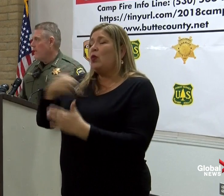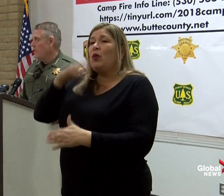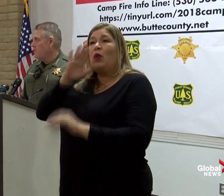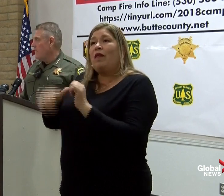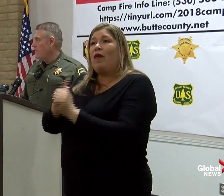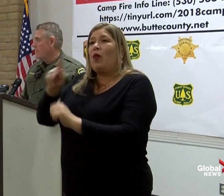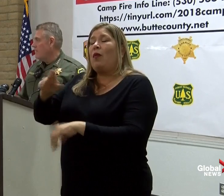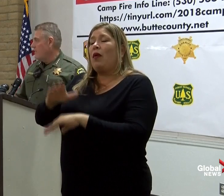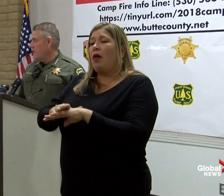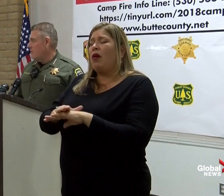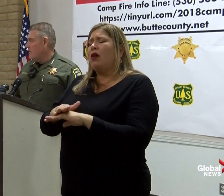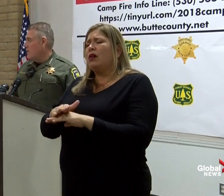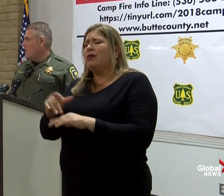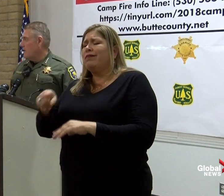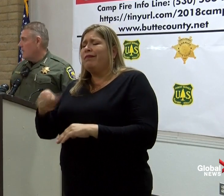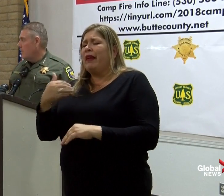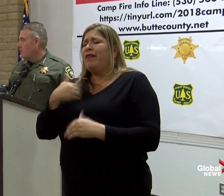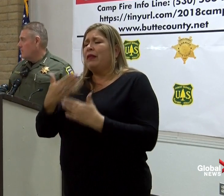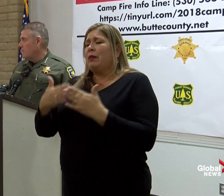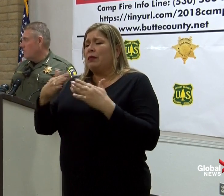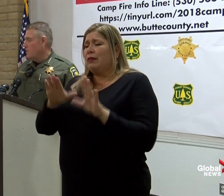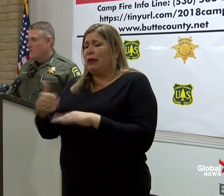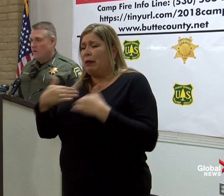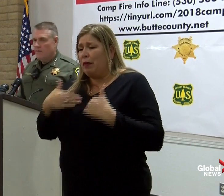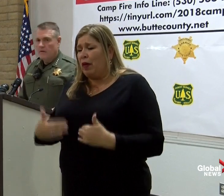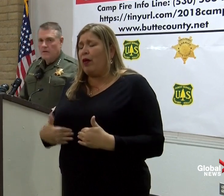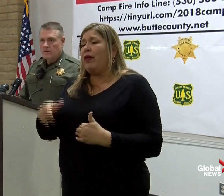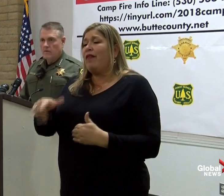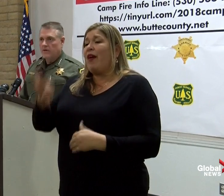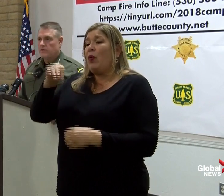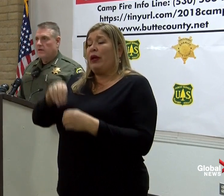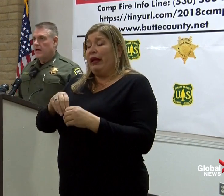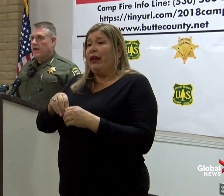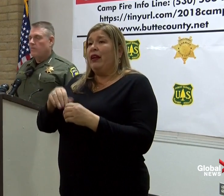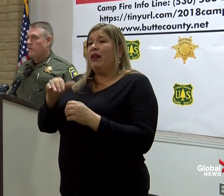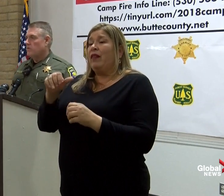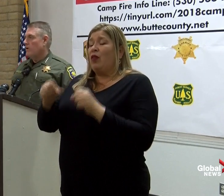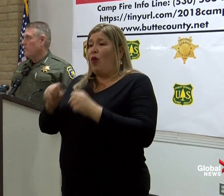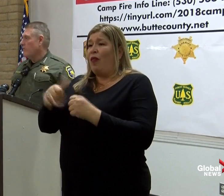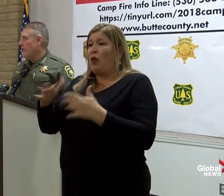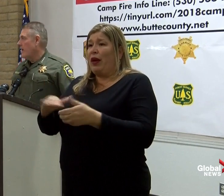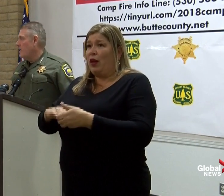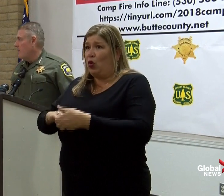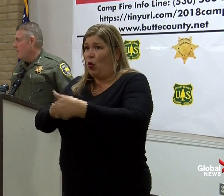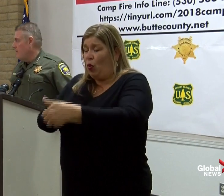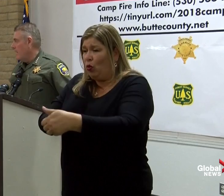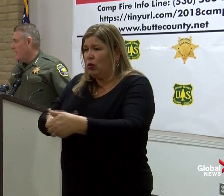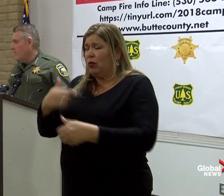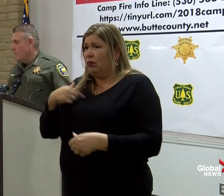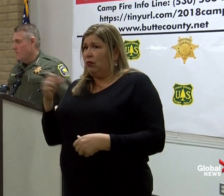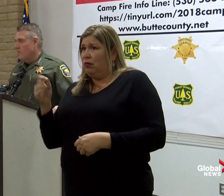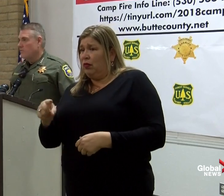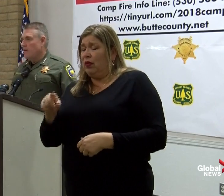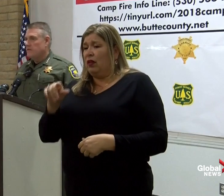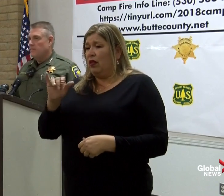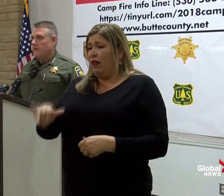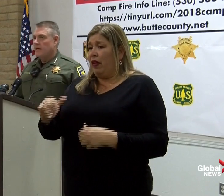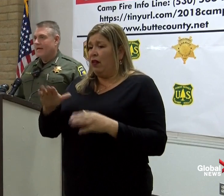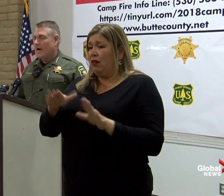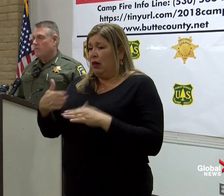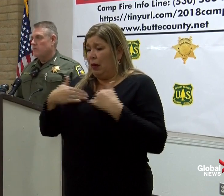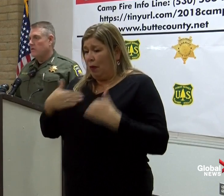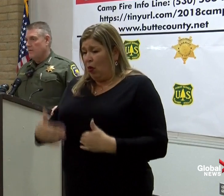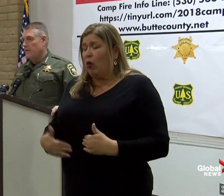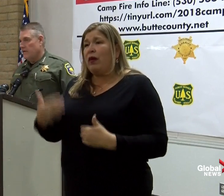were remains found in a vehicle that had ultimately been towed. The question that I had was whether or not those remains had